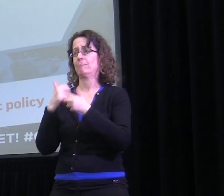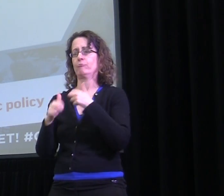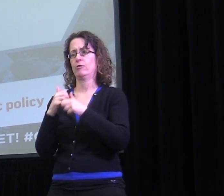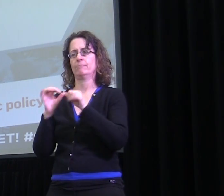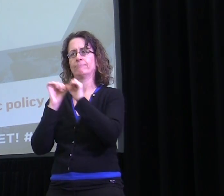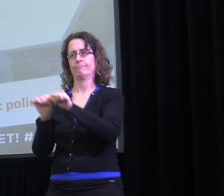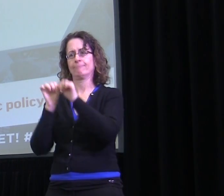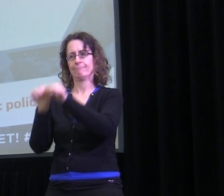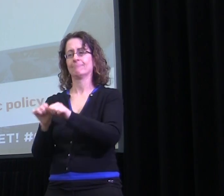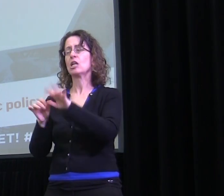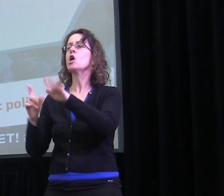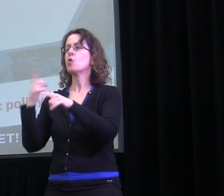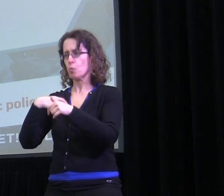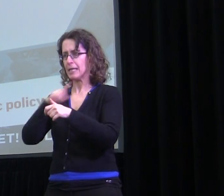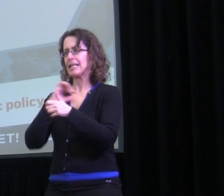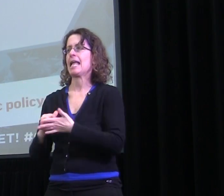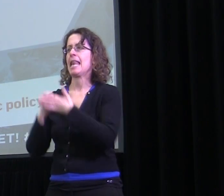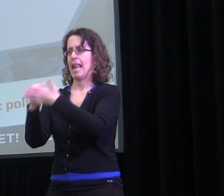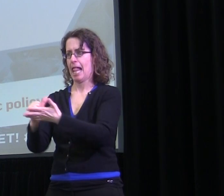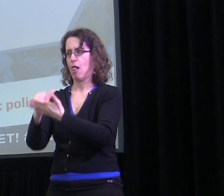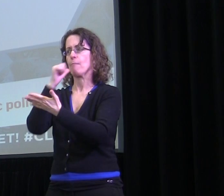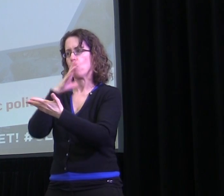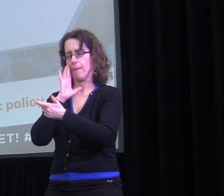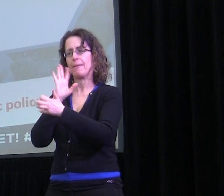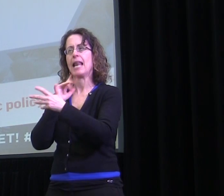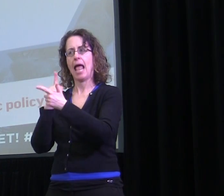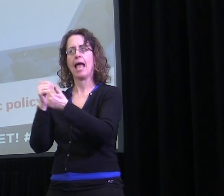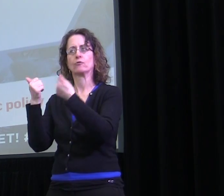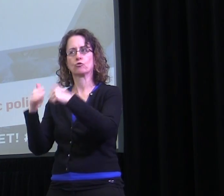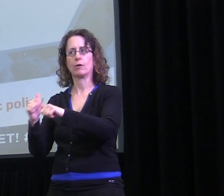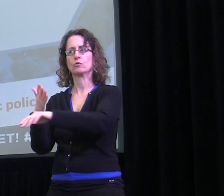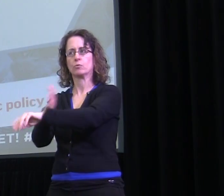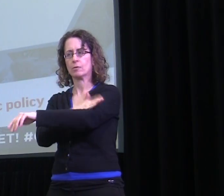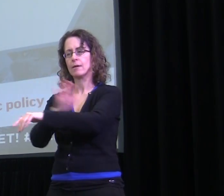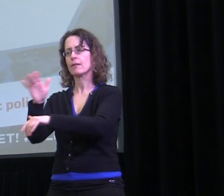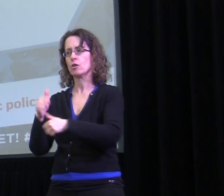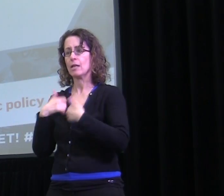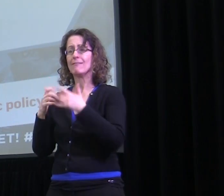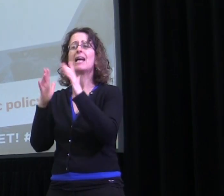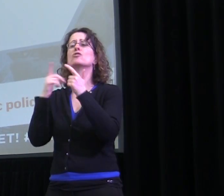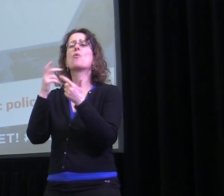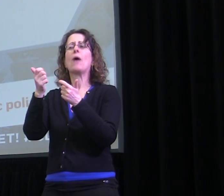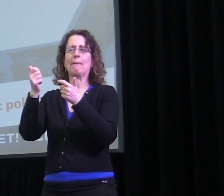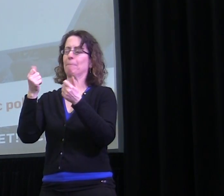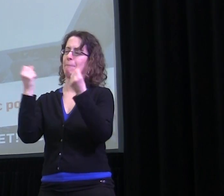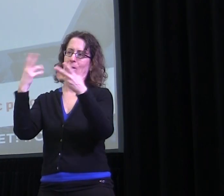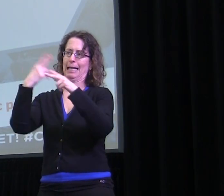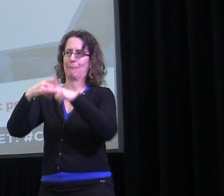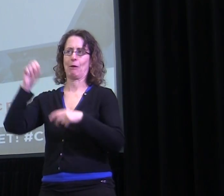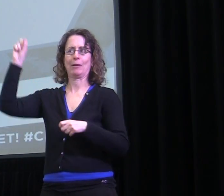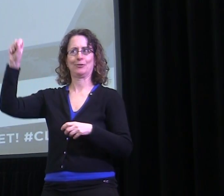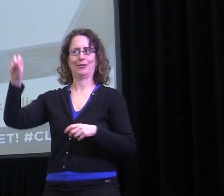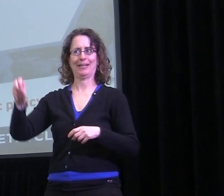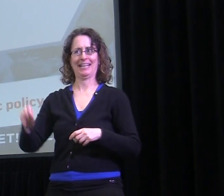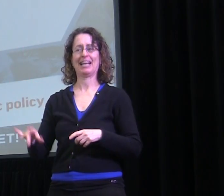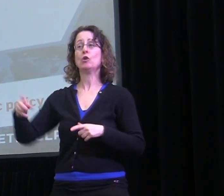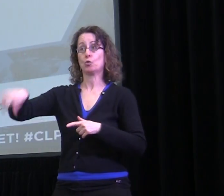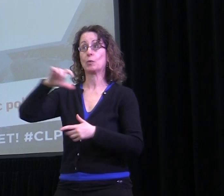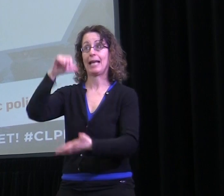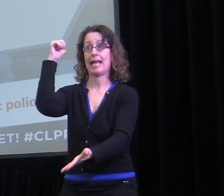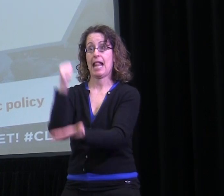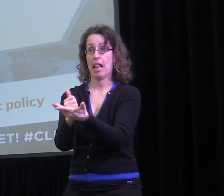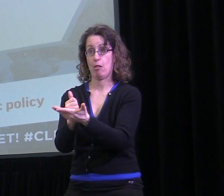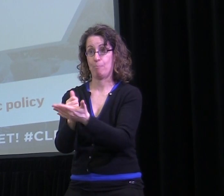people's lives. So I'm going to say a bunch of long-winded names, and you can learn more about it if you live in Massachusetts at our table. But I